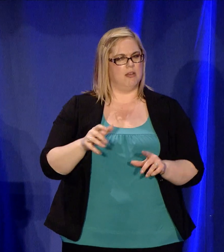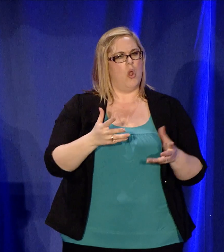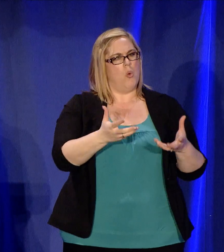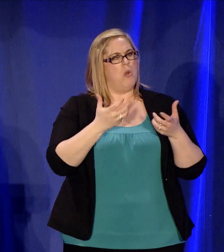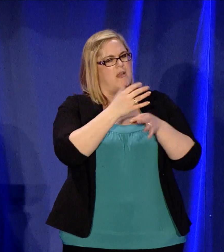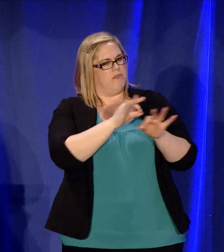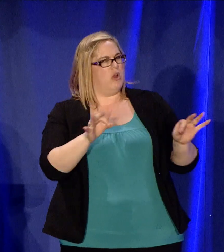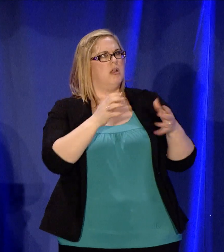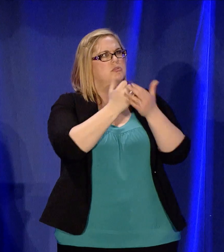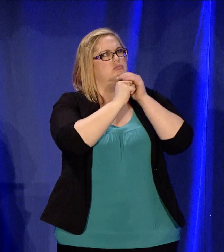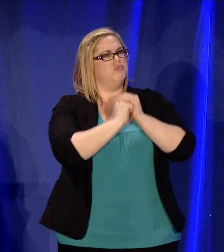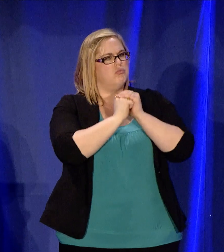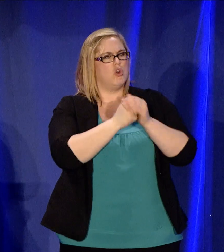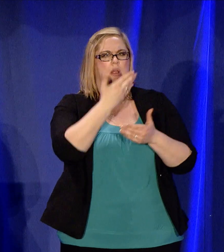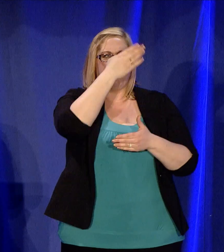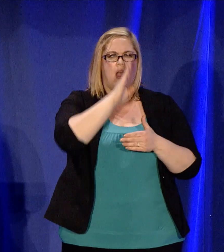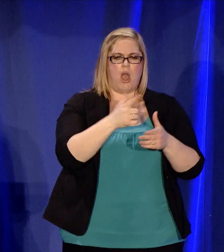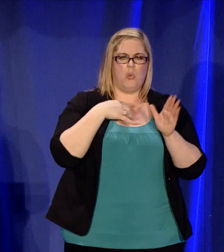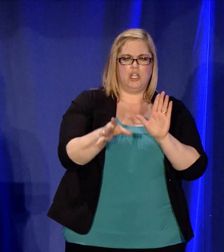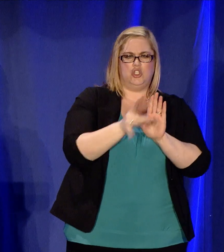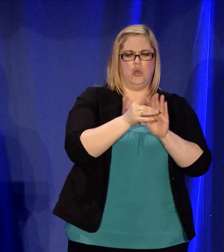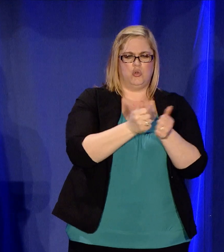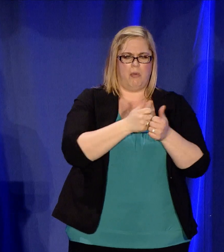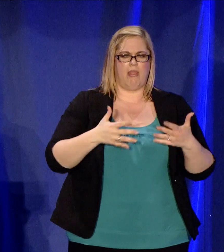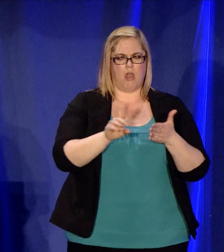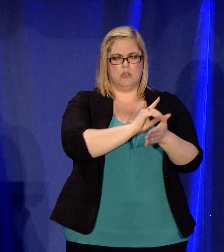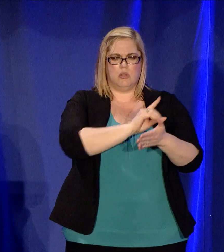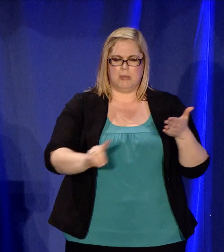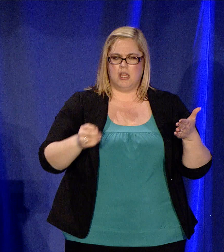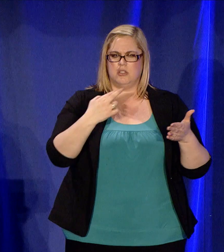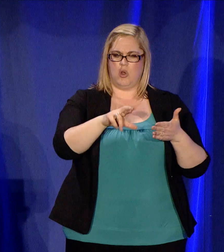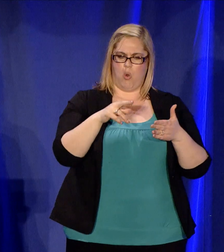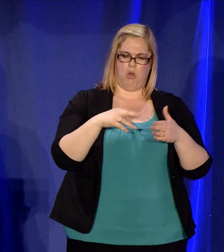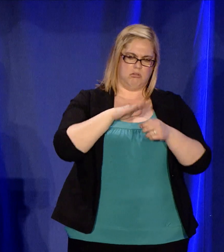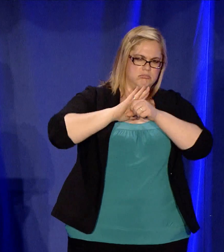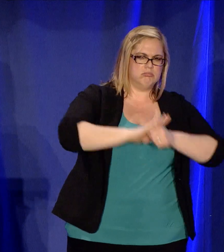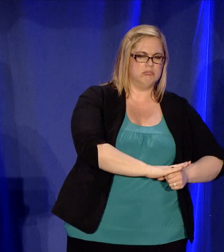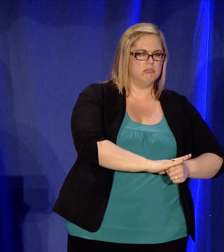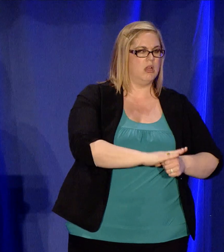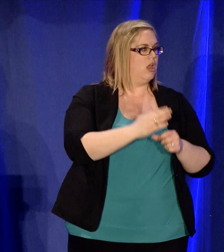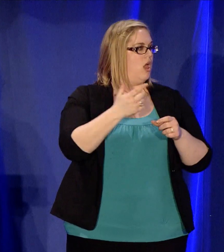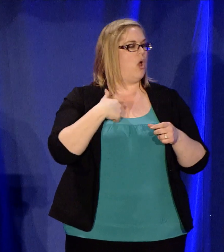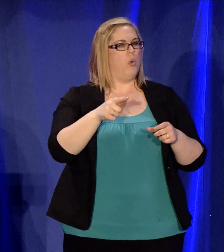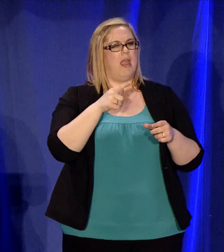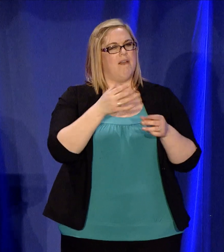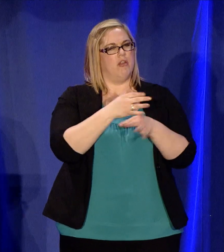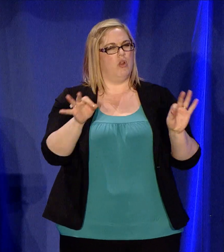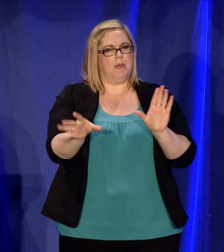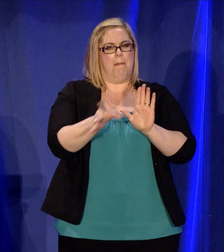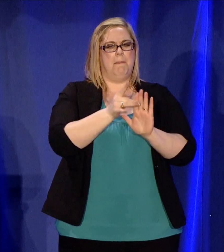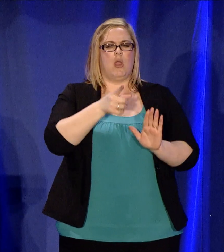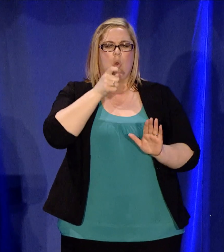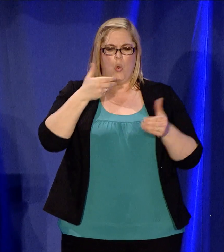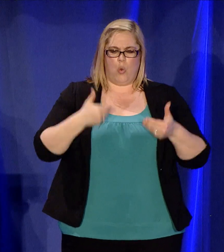God we choose without discrimination or disfavor. The freedom to choose whom we love, to